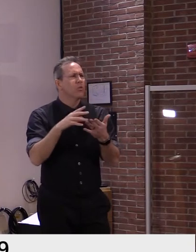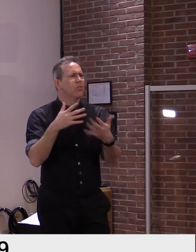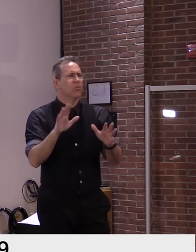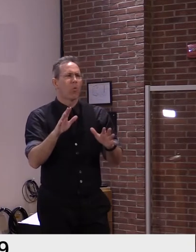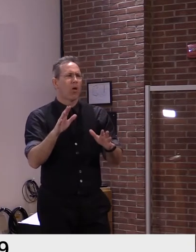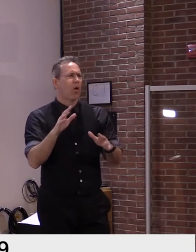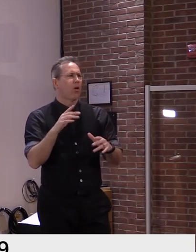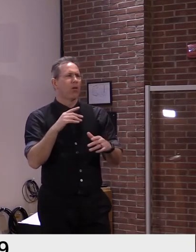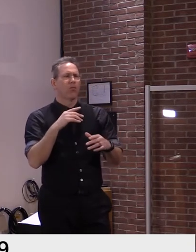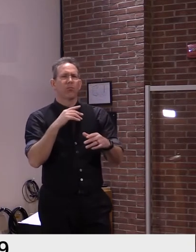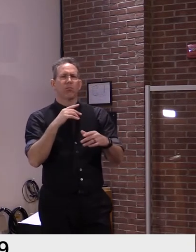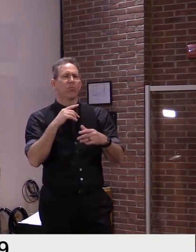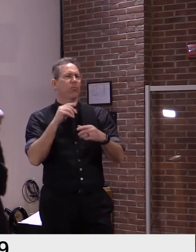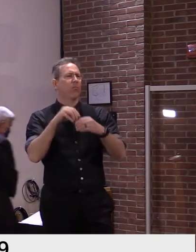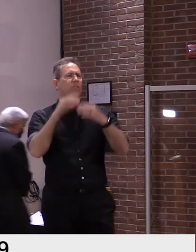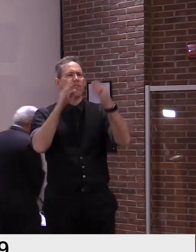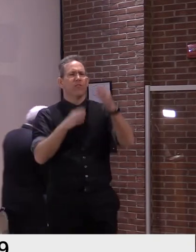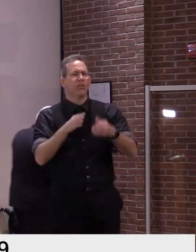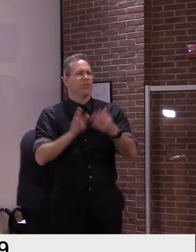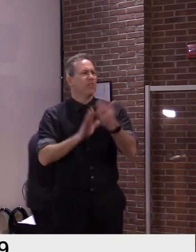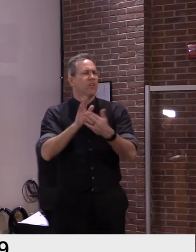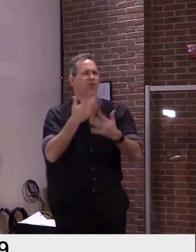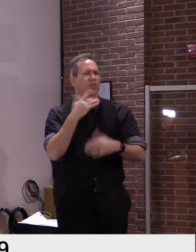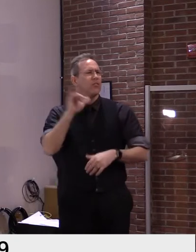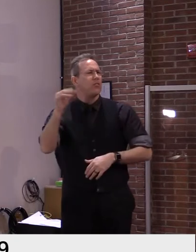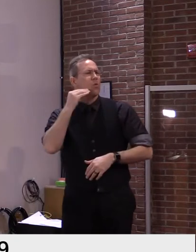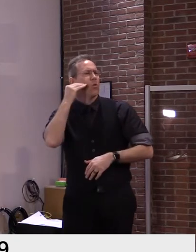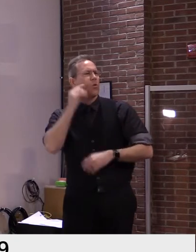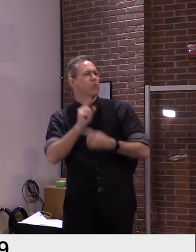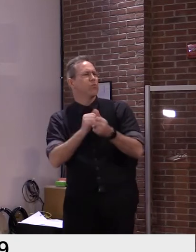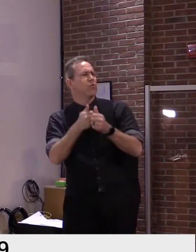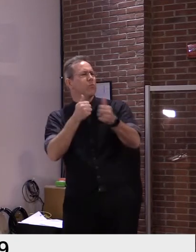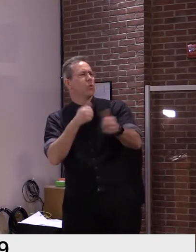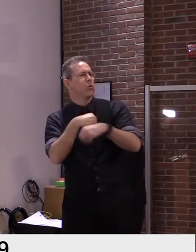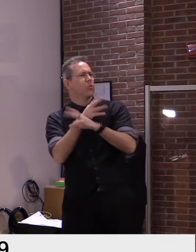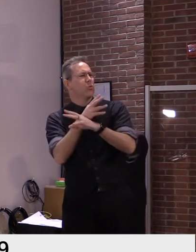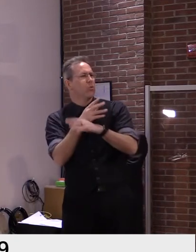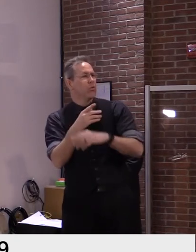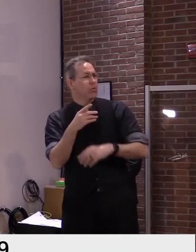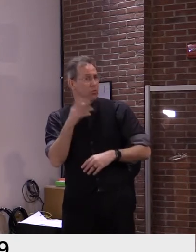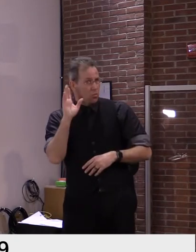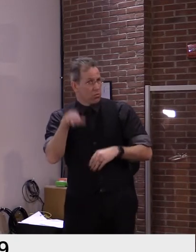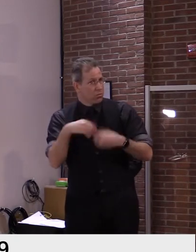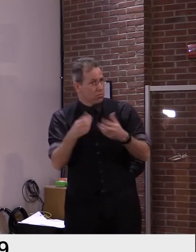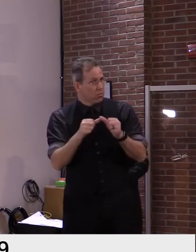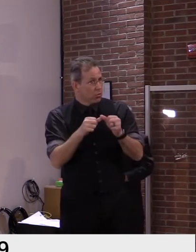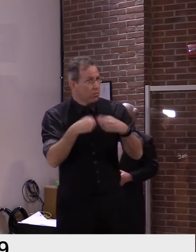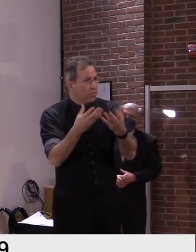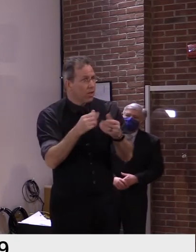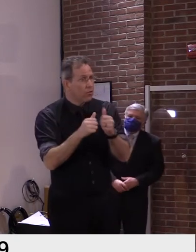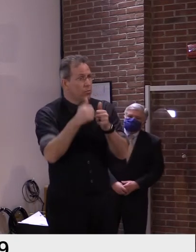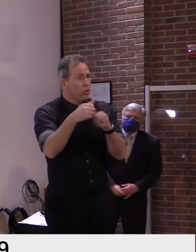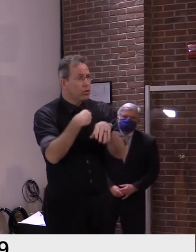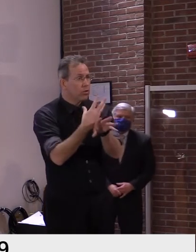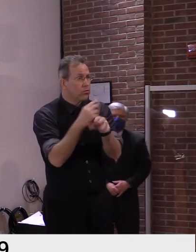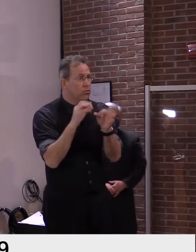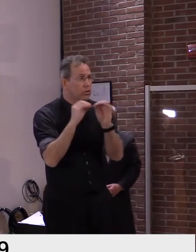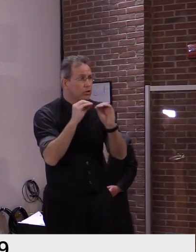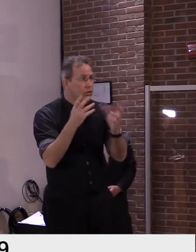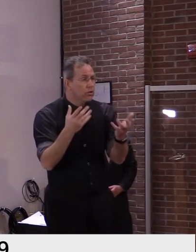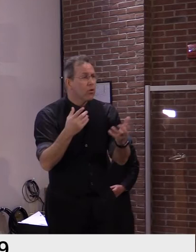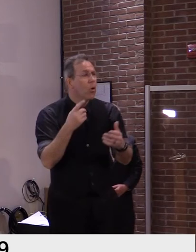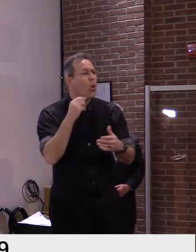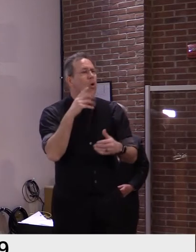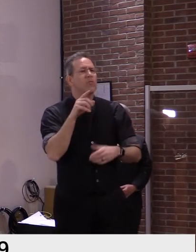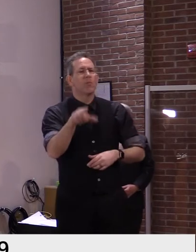there an expectation that school districts will continue offering that, or is there an expectation that those